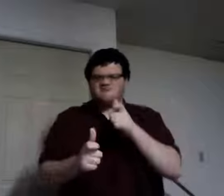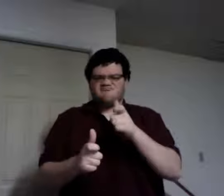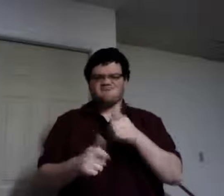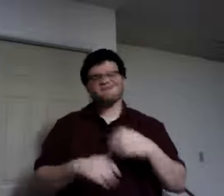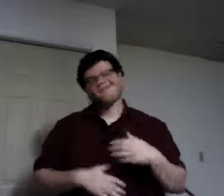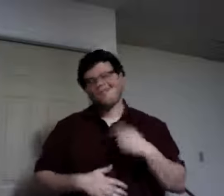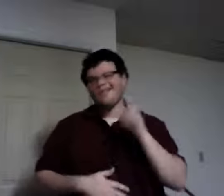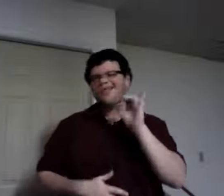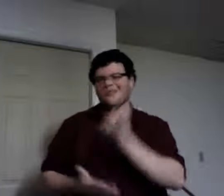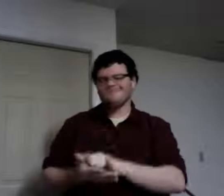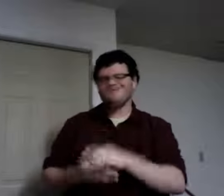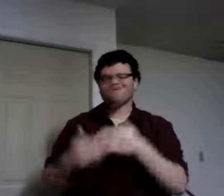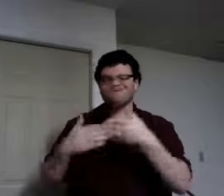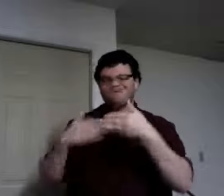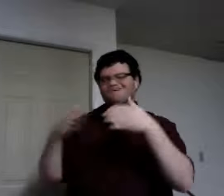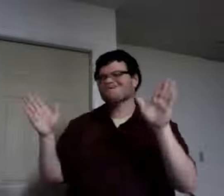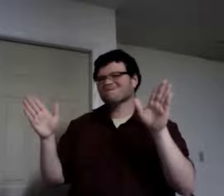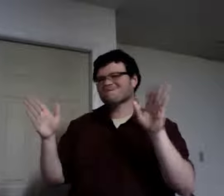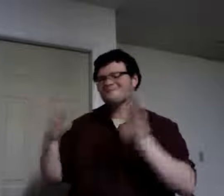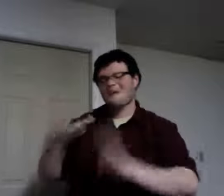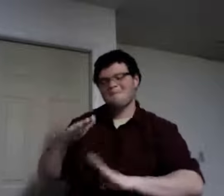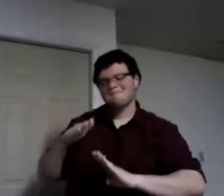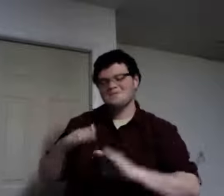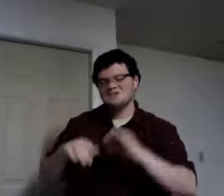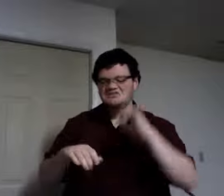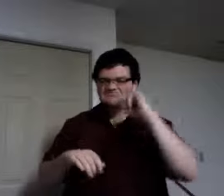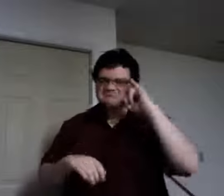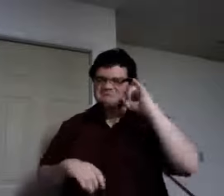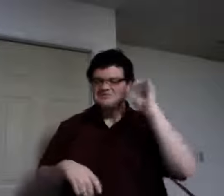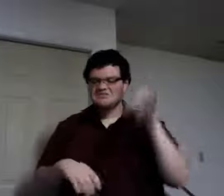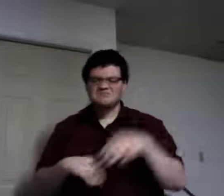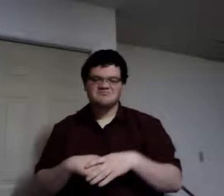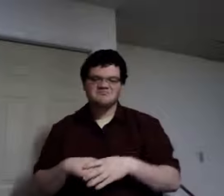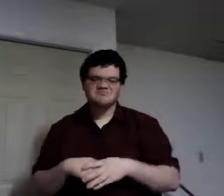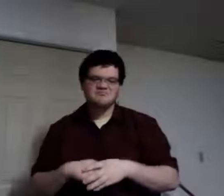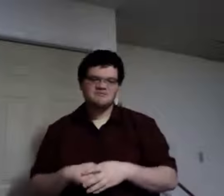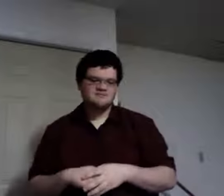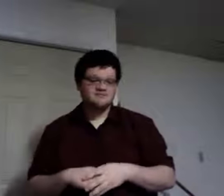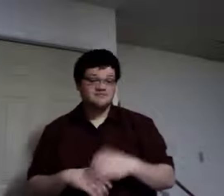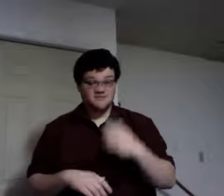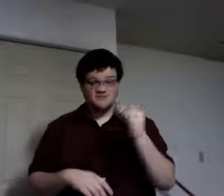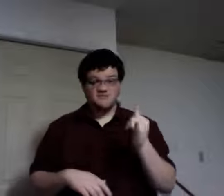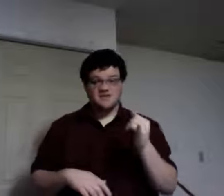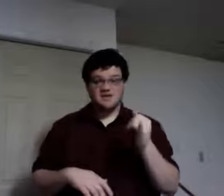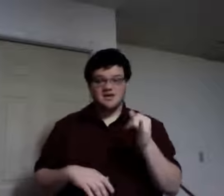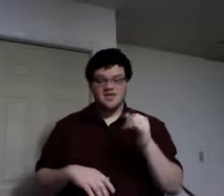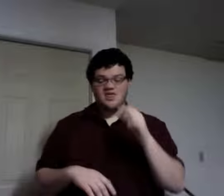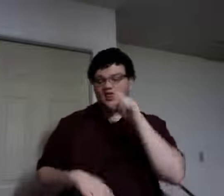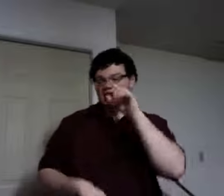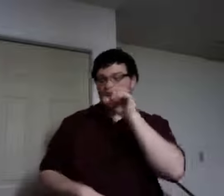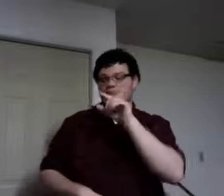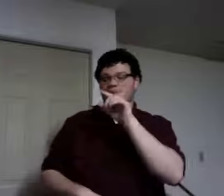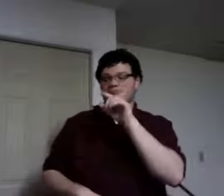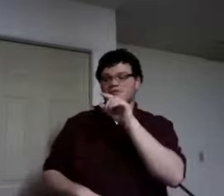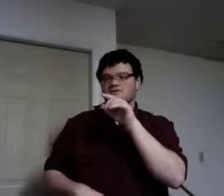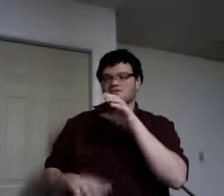don't collapse on themselves and why they are these kind of little balls of fusion reactions existing in the universe. And the next